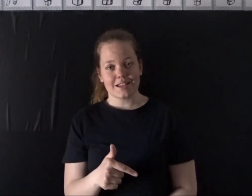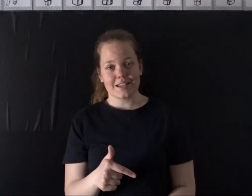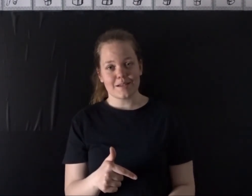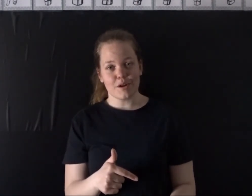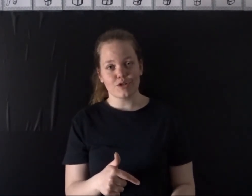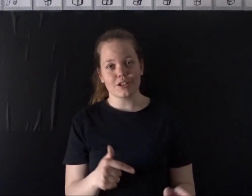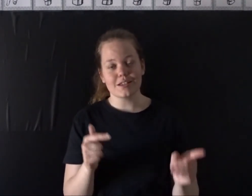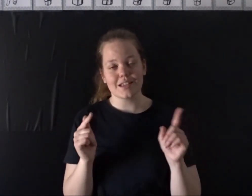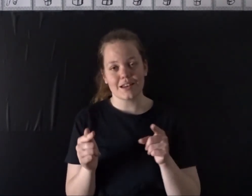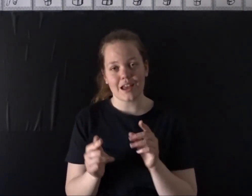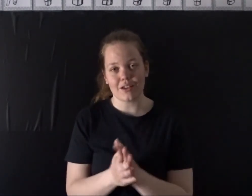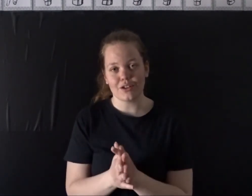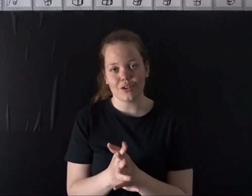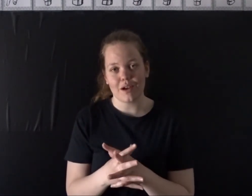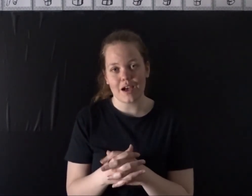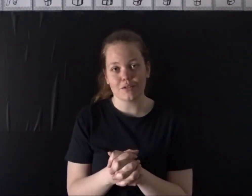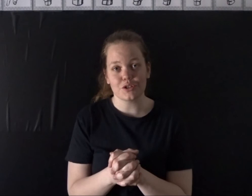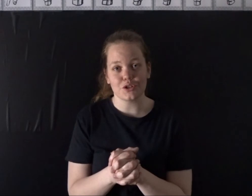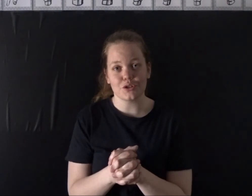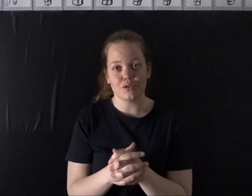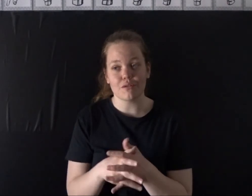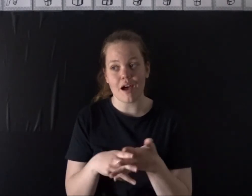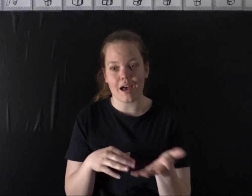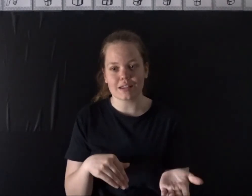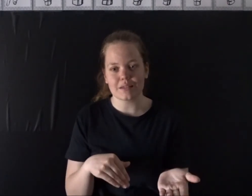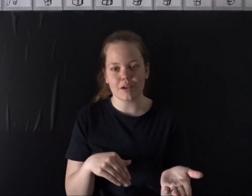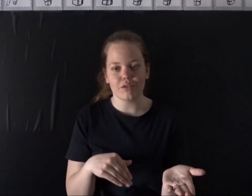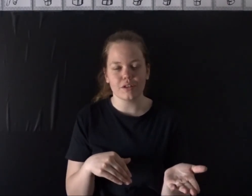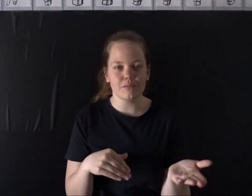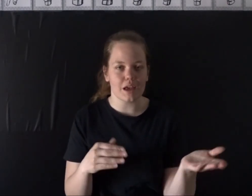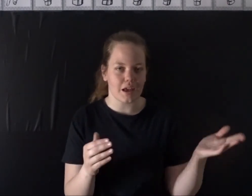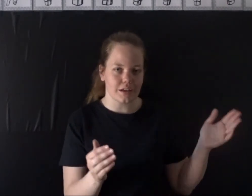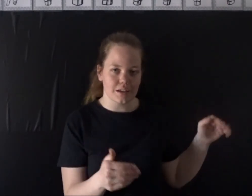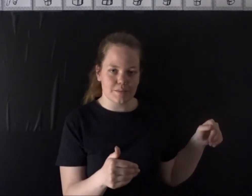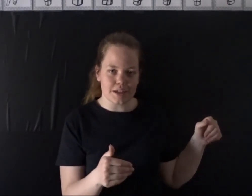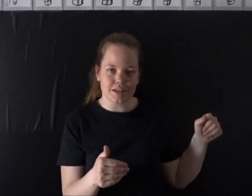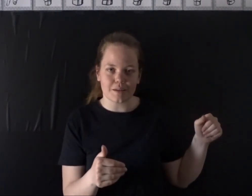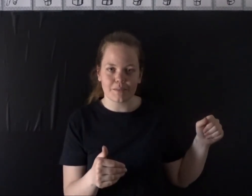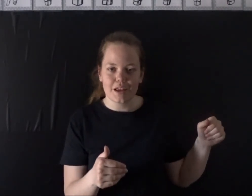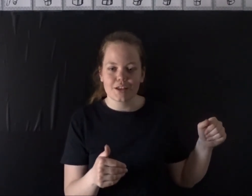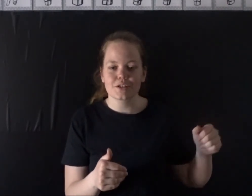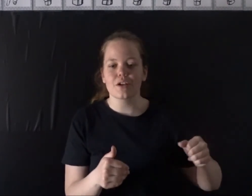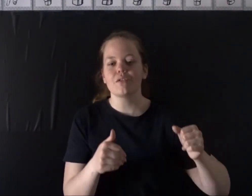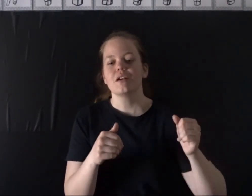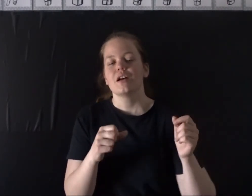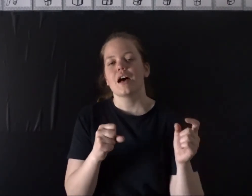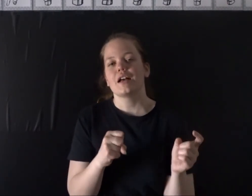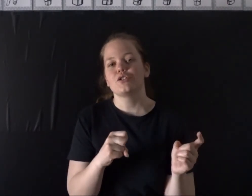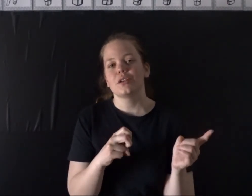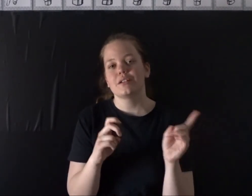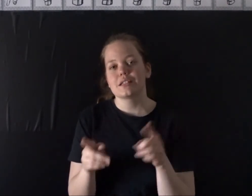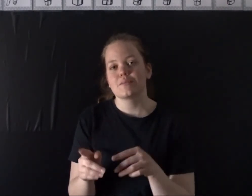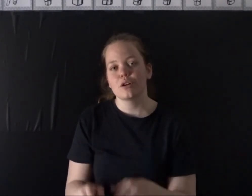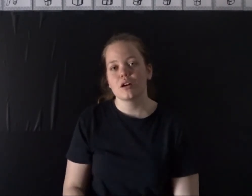the emotions, and now you know how to ask about them and express them. So, join us tomorrow